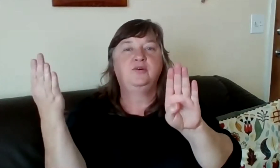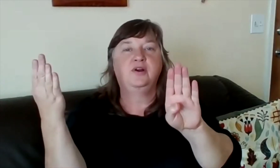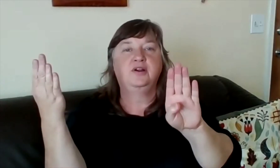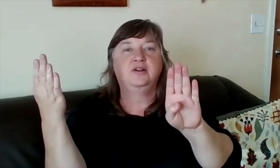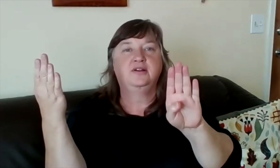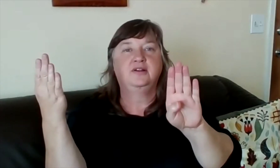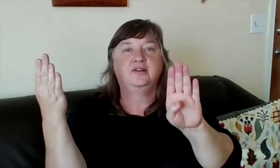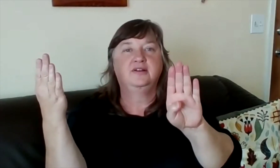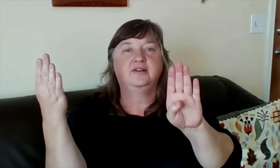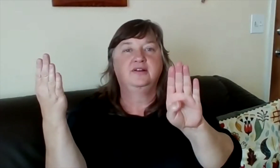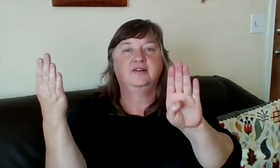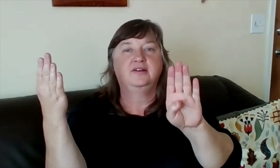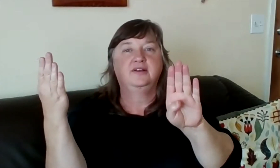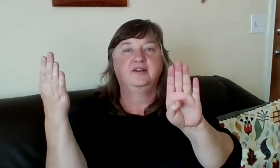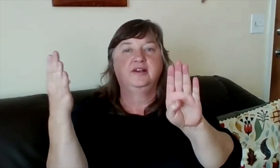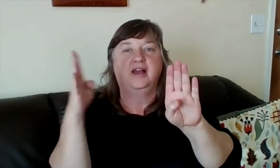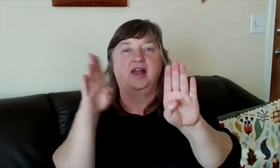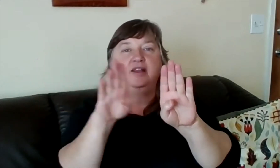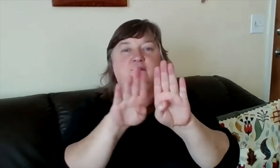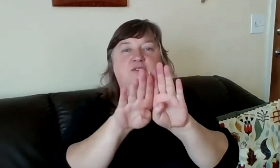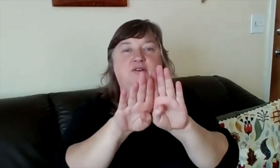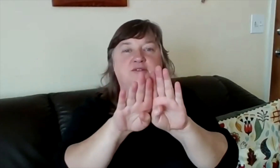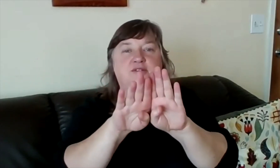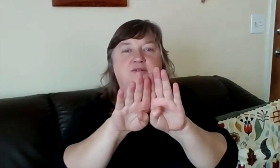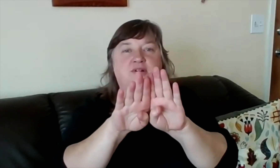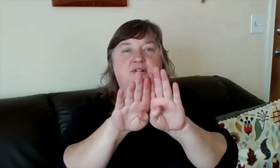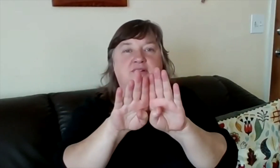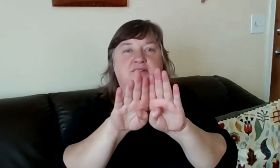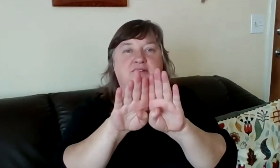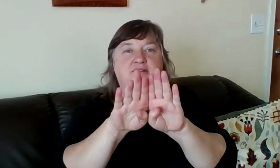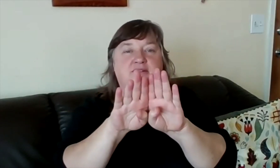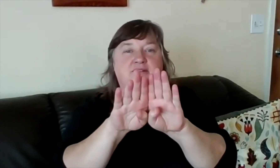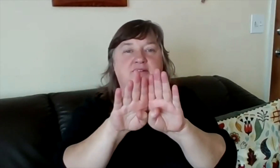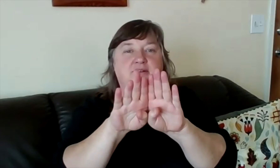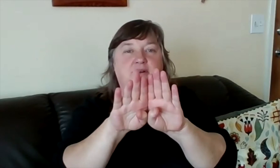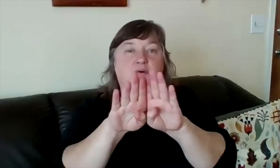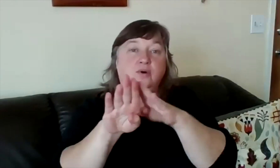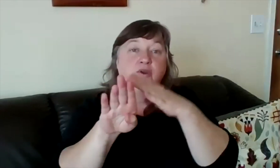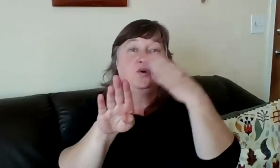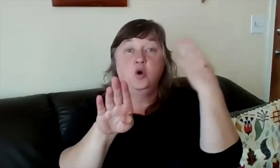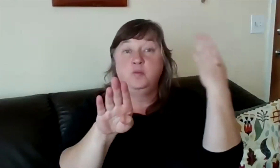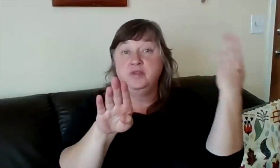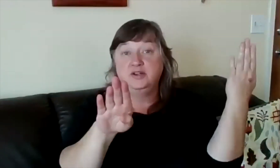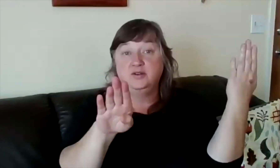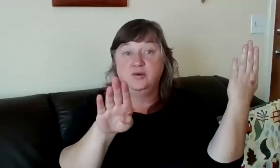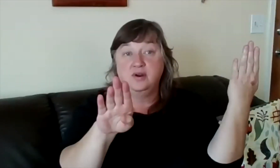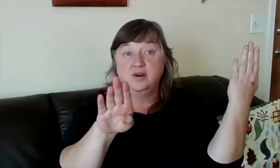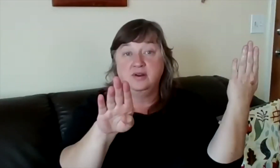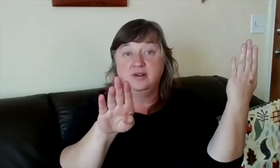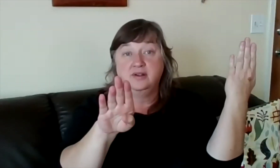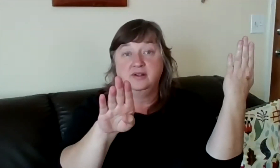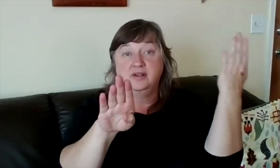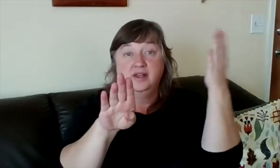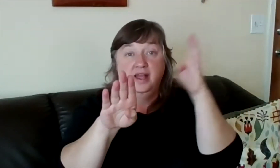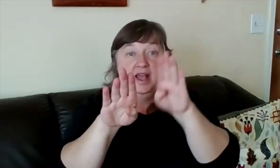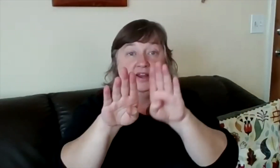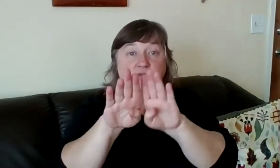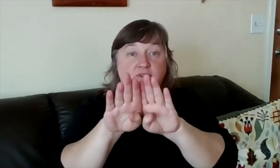door and you close the door. Or you open the door and you close